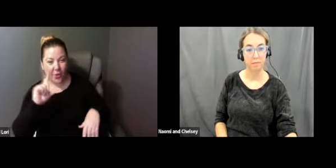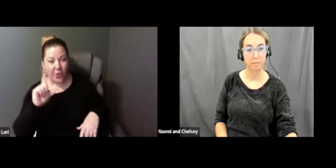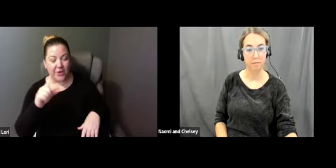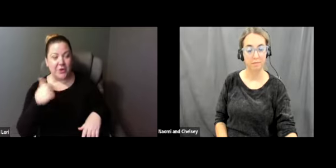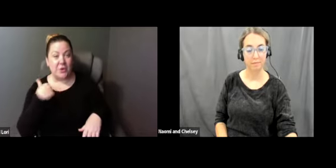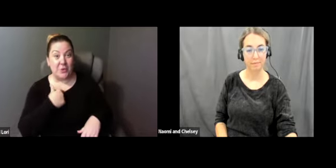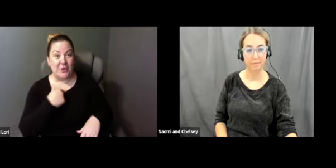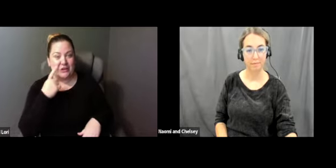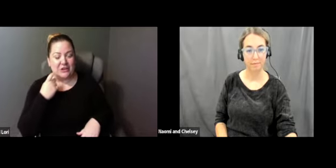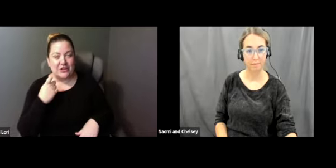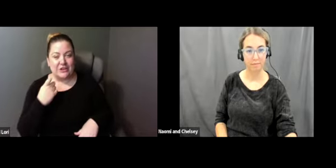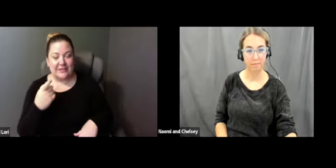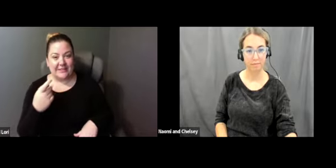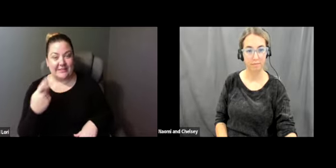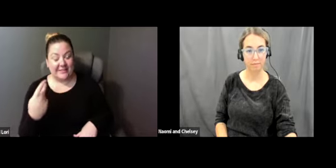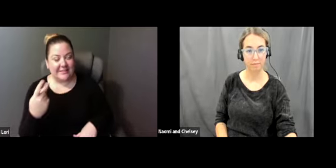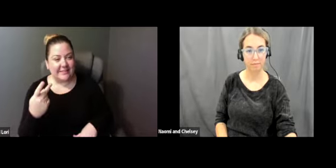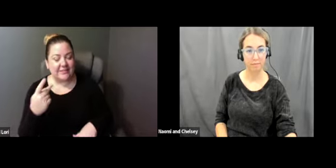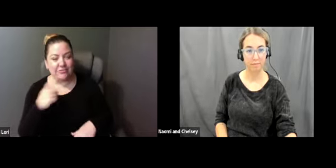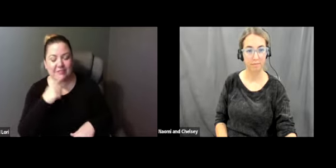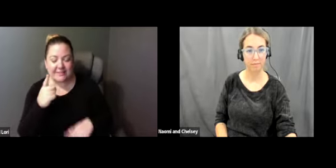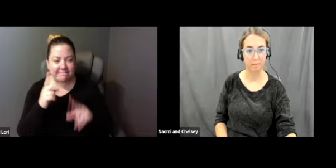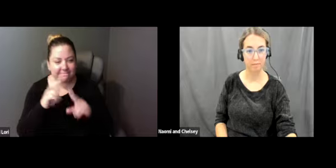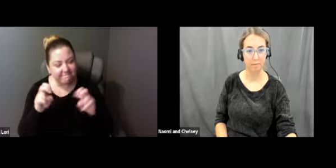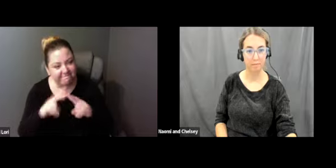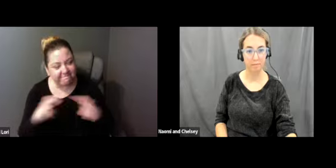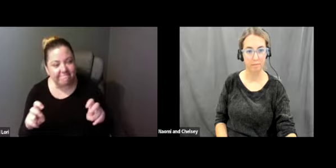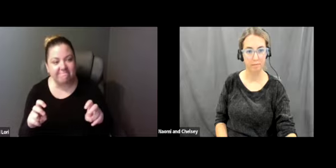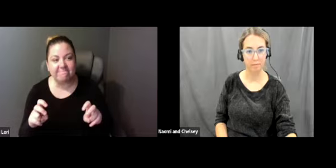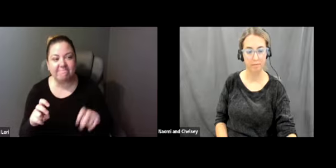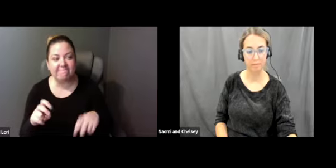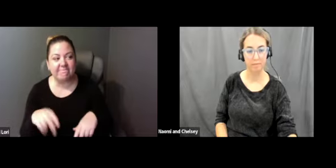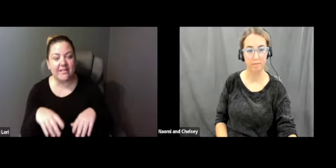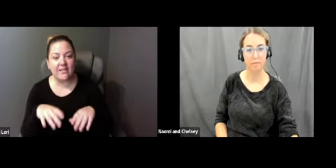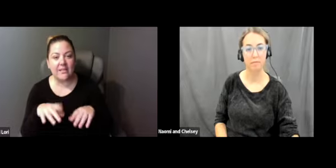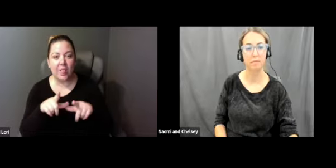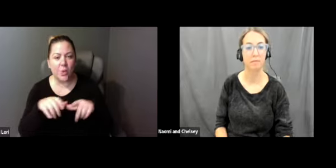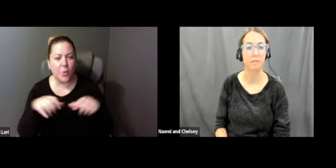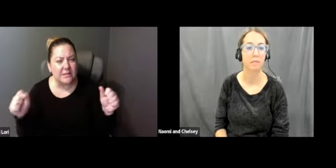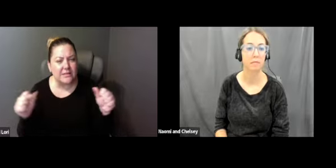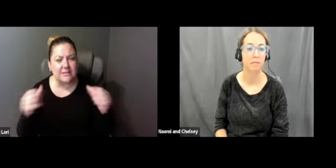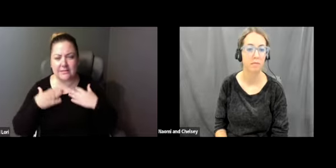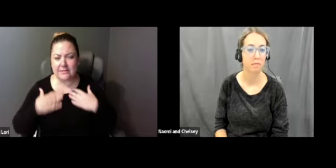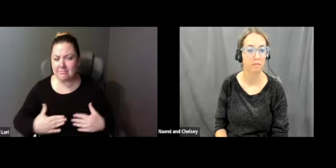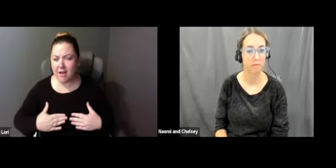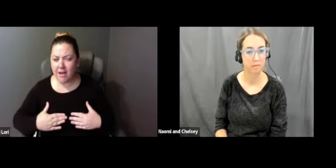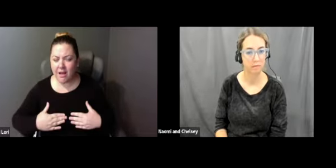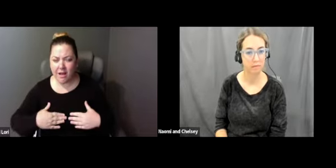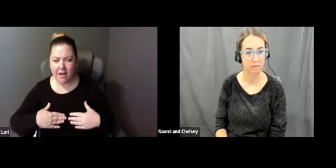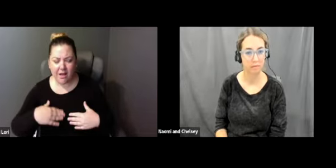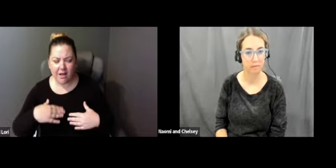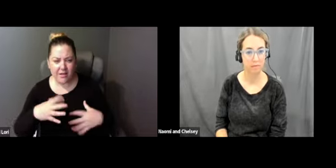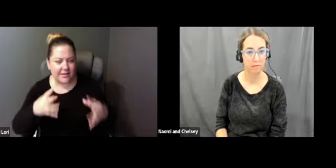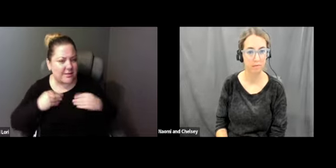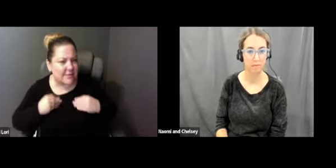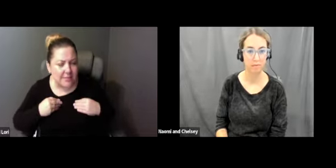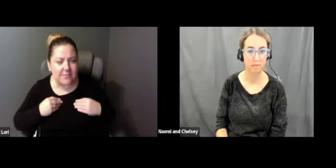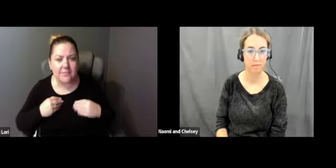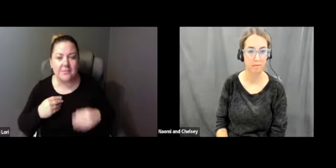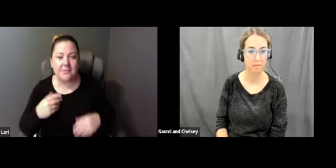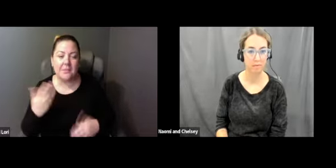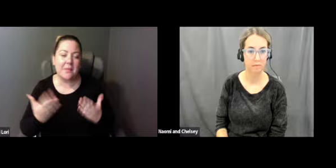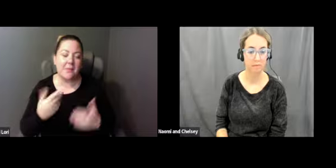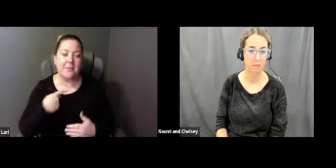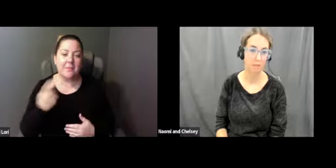myself for sure, but how this relates to bimodal and bicultural communication. Perhaps maybe my third dissertation. Chelsey and I